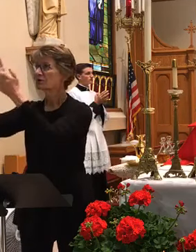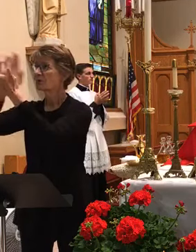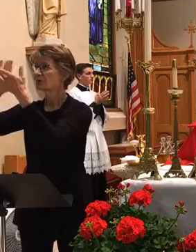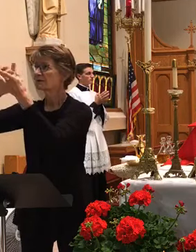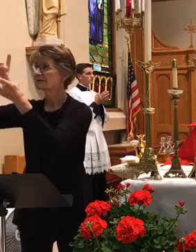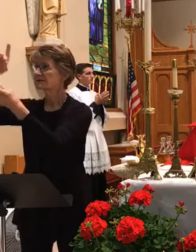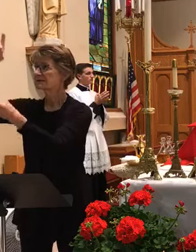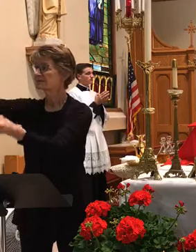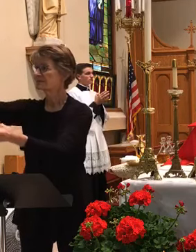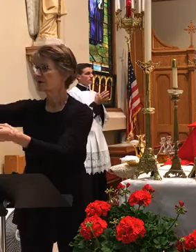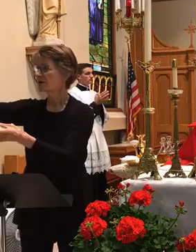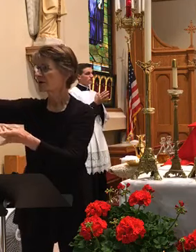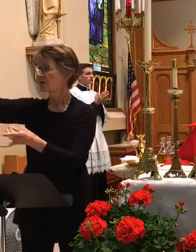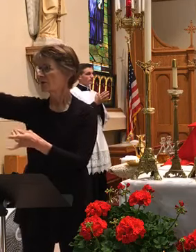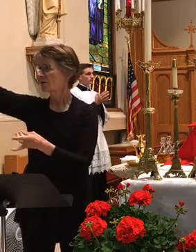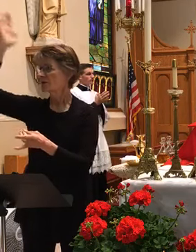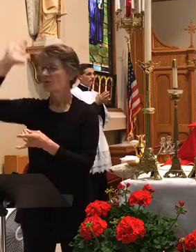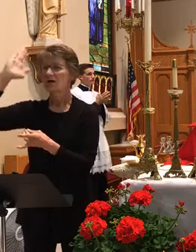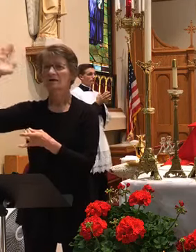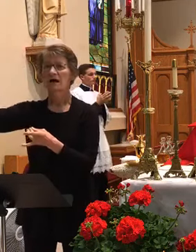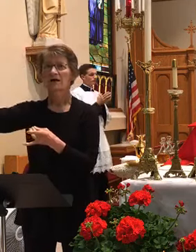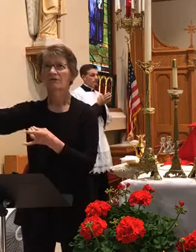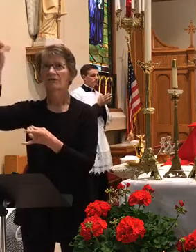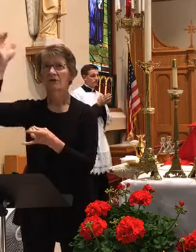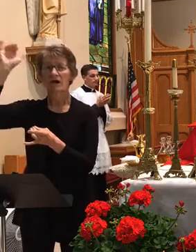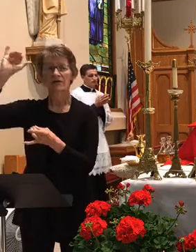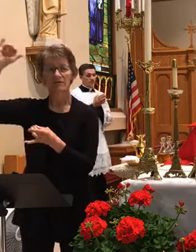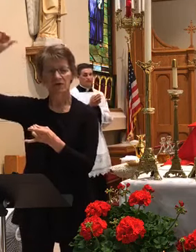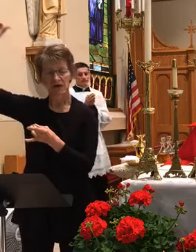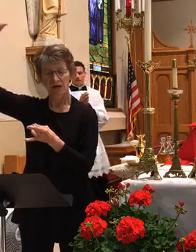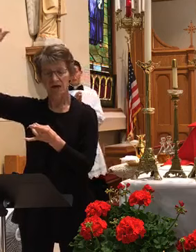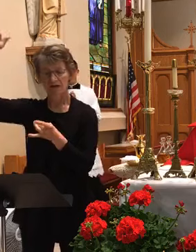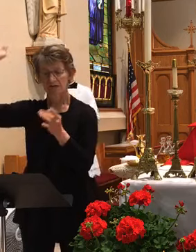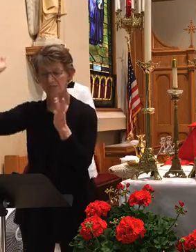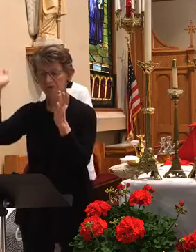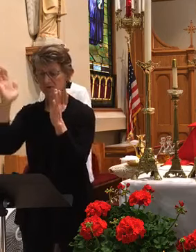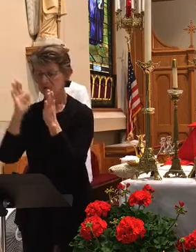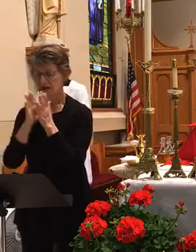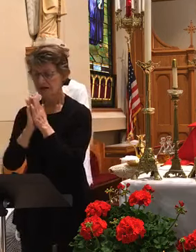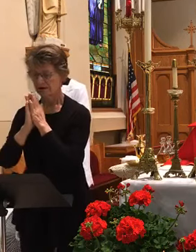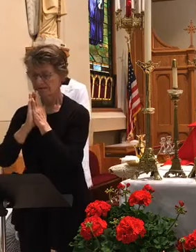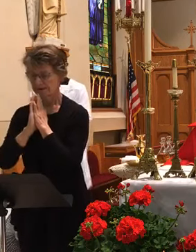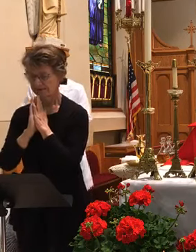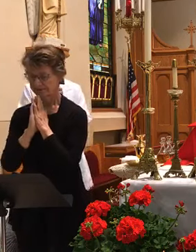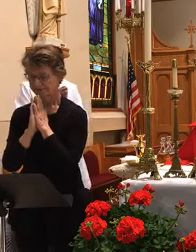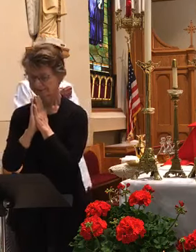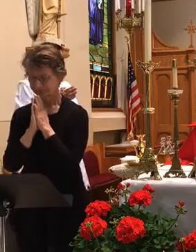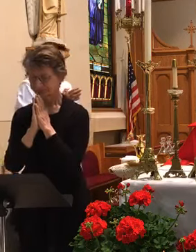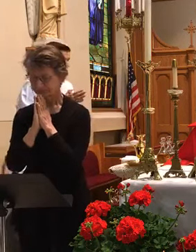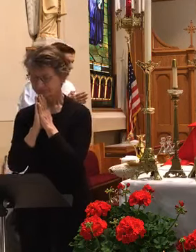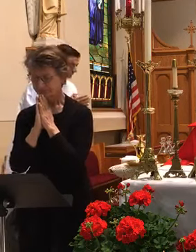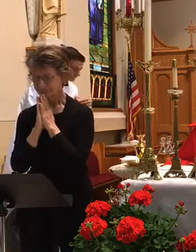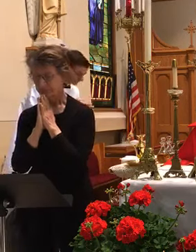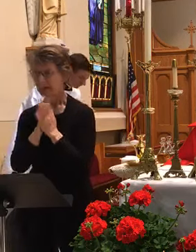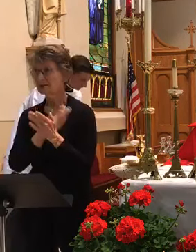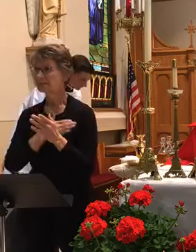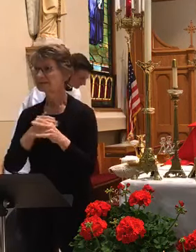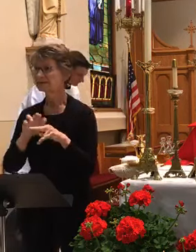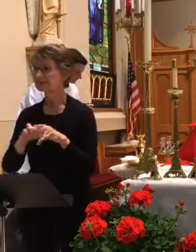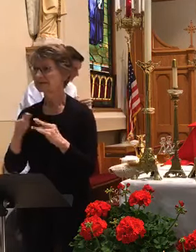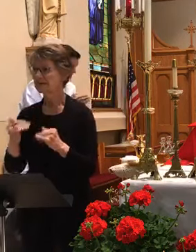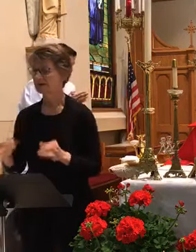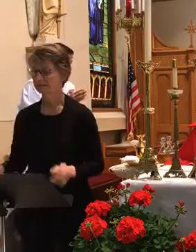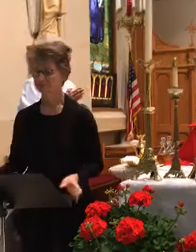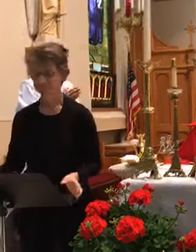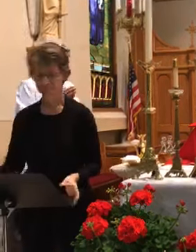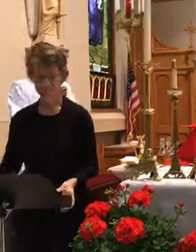you in the unity of the Holy Spirit, one God forever and ever. Amen. Please be seated now for